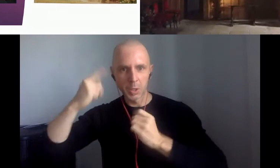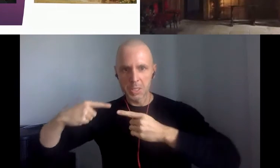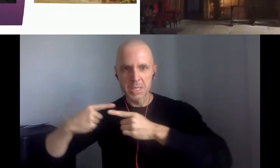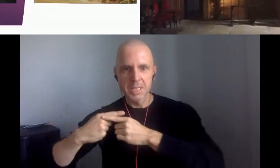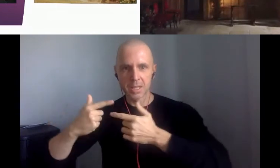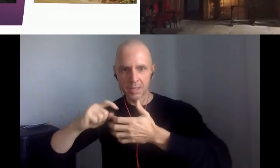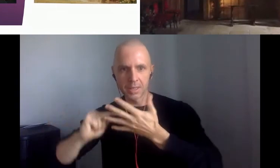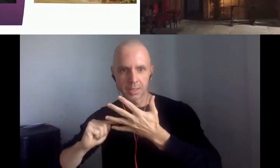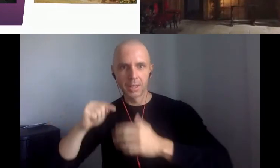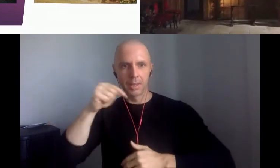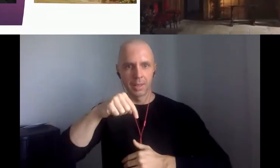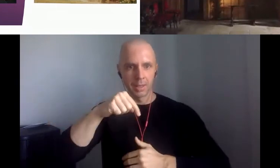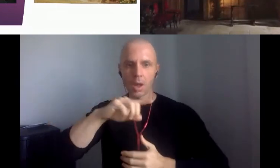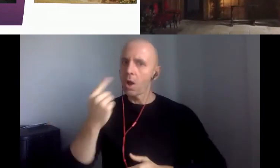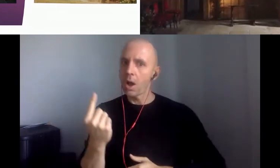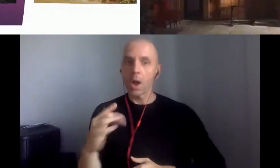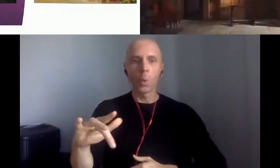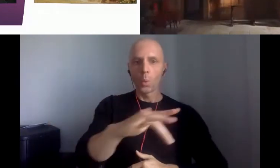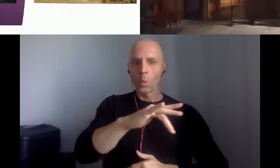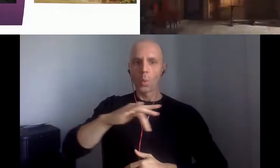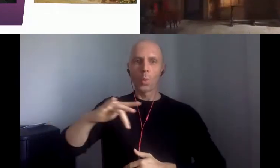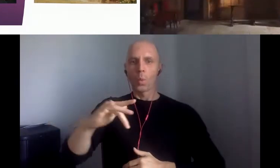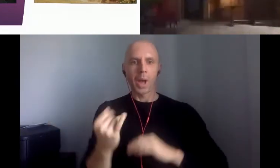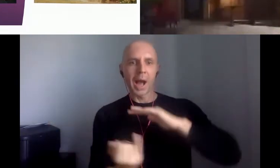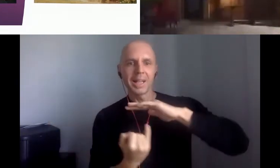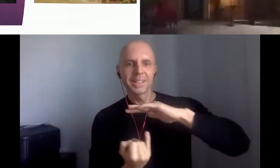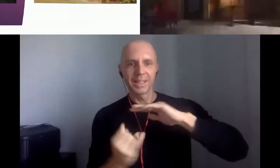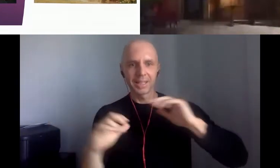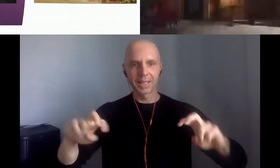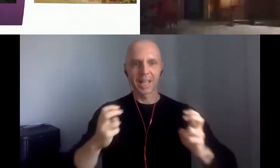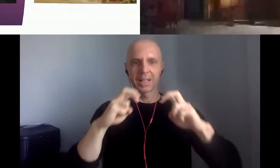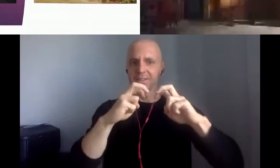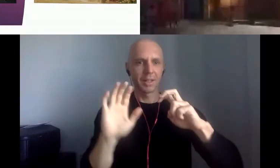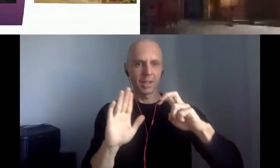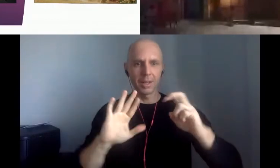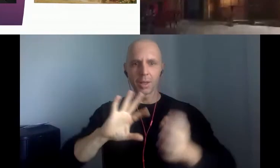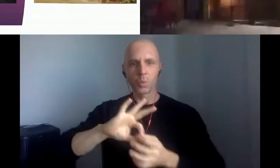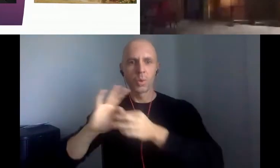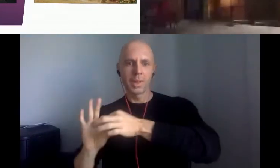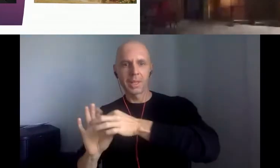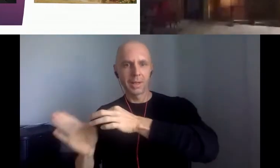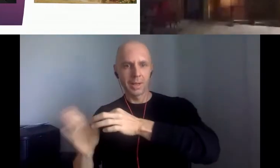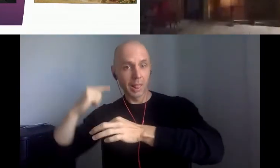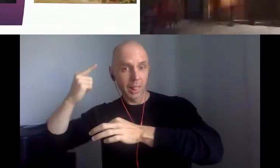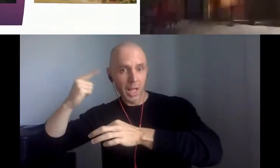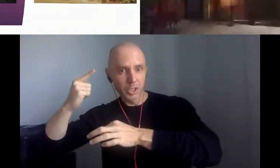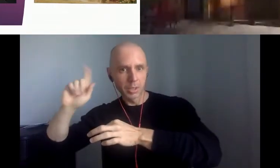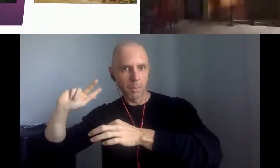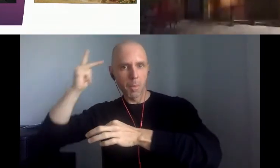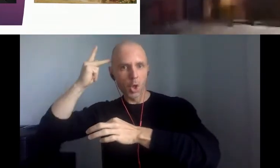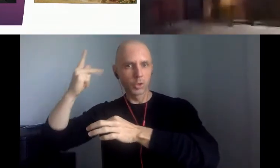strong relationship with London, for example, and France and so on. And in this case, with empire through